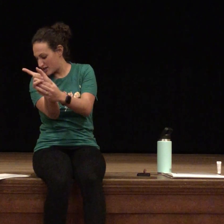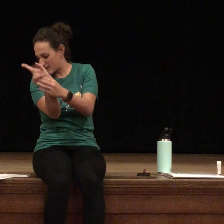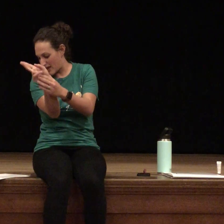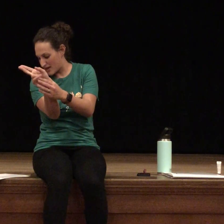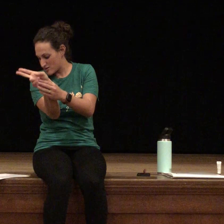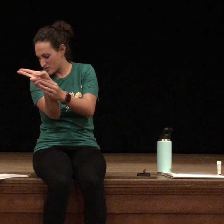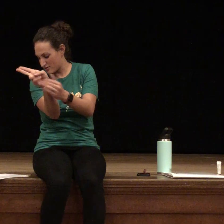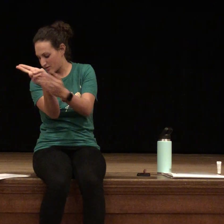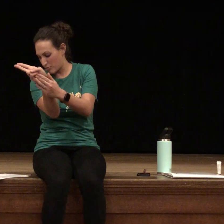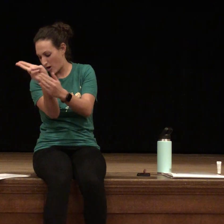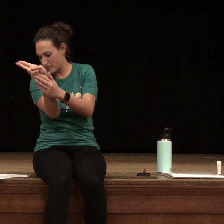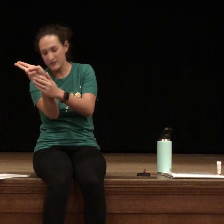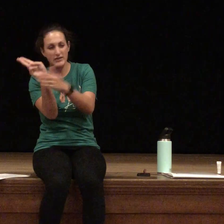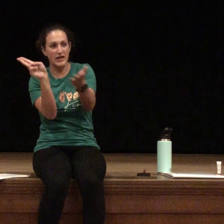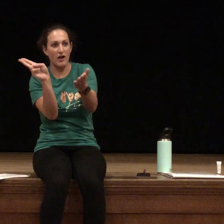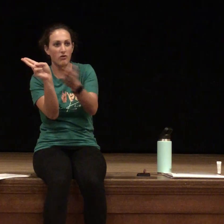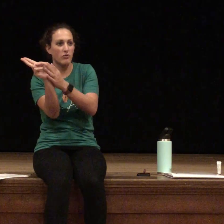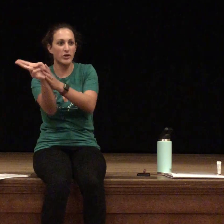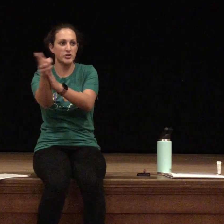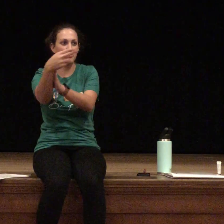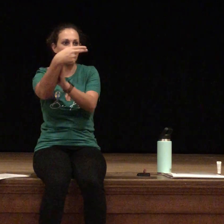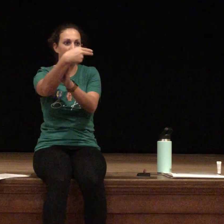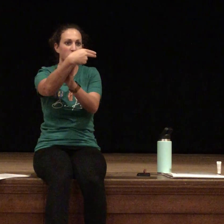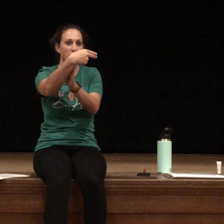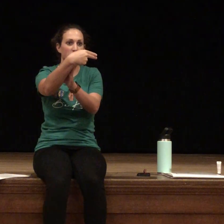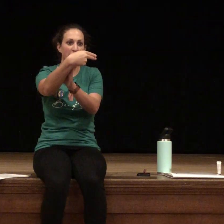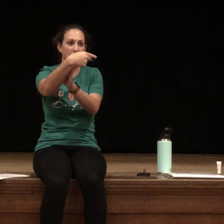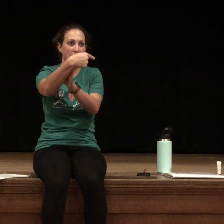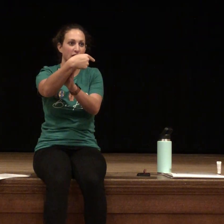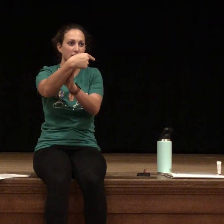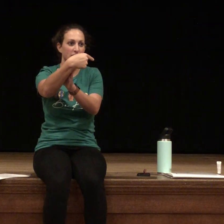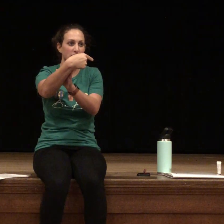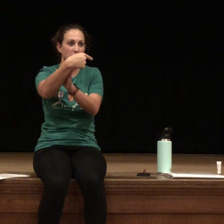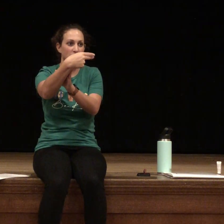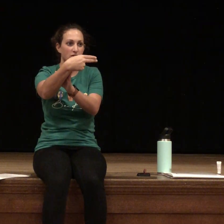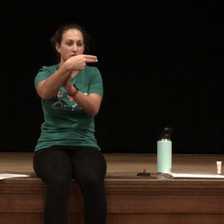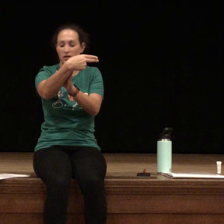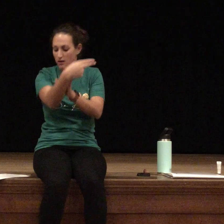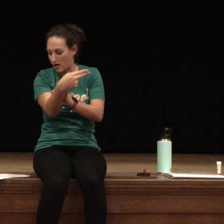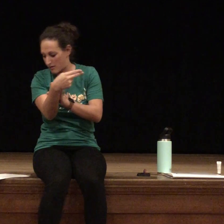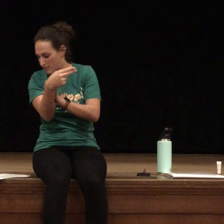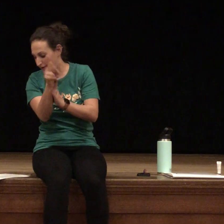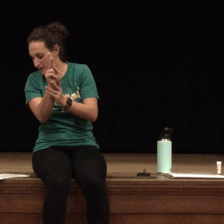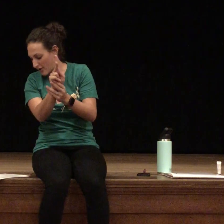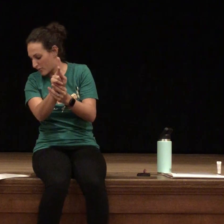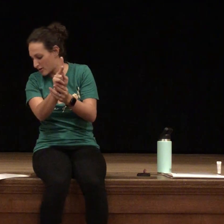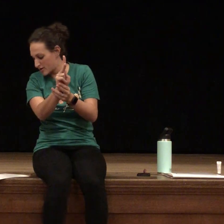and H, the palm is facing out when it should be facing in like this. And then the other one